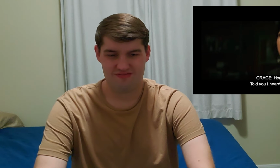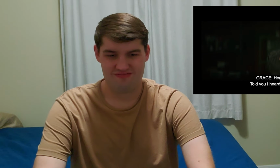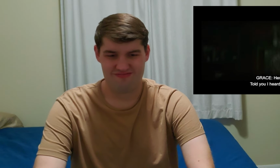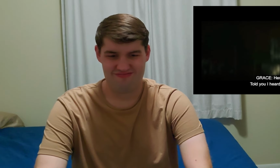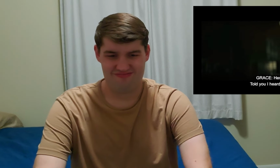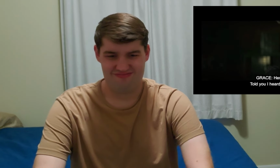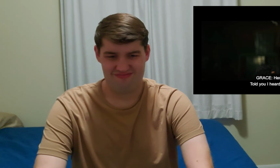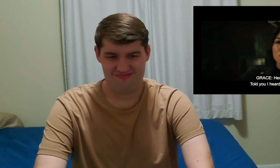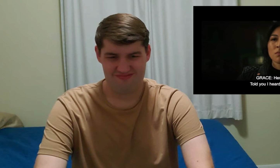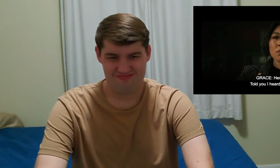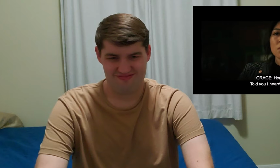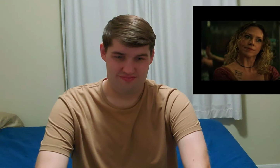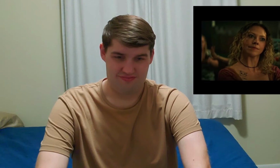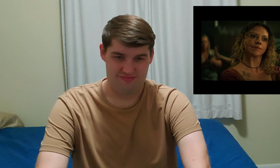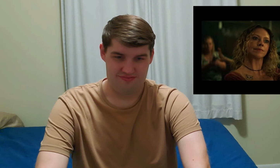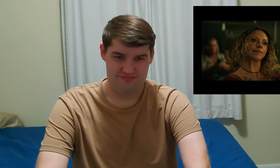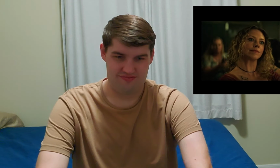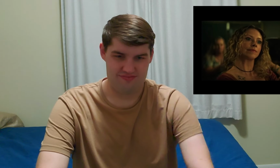Dad, I told you I heard something. Come on.